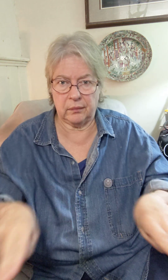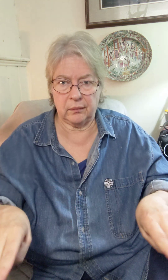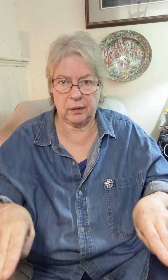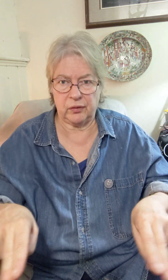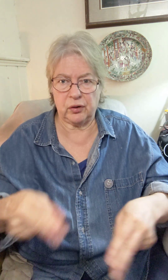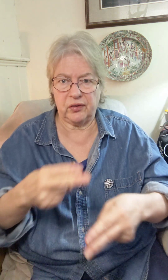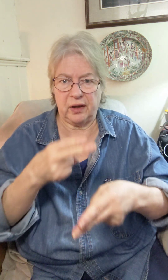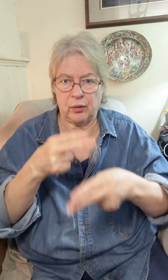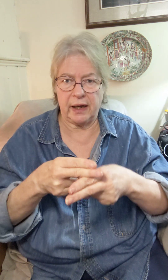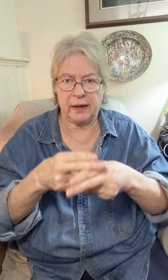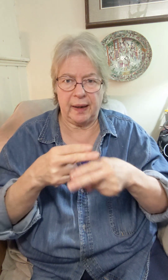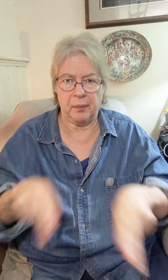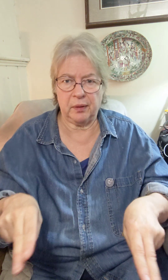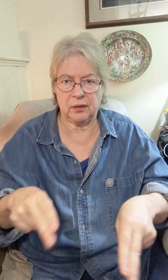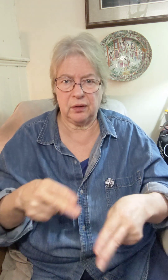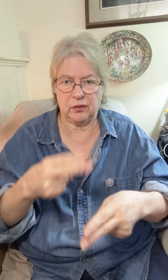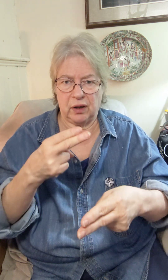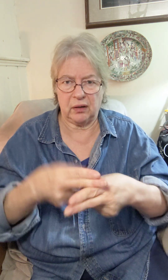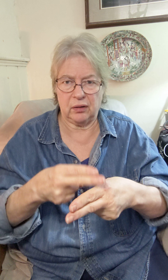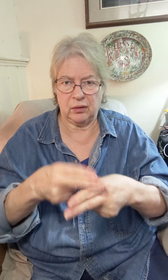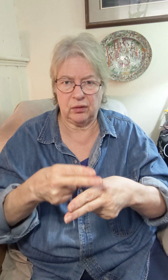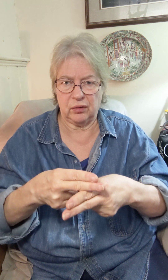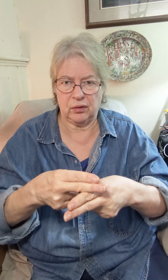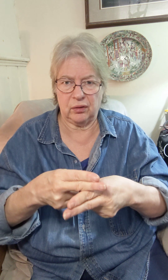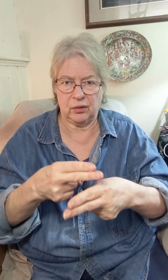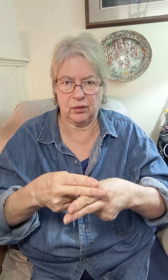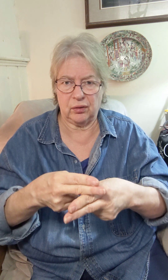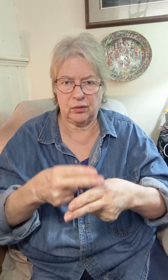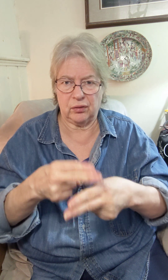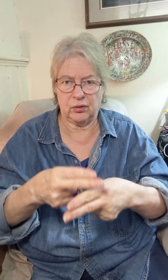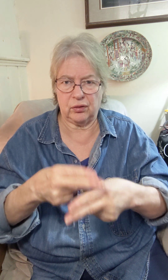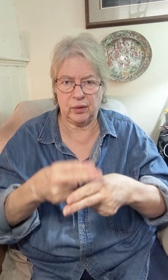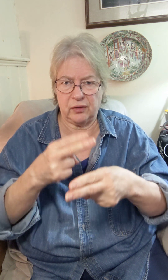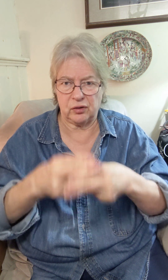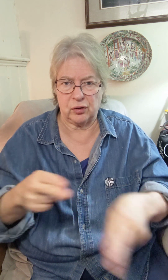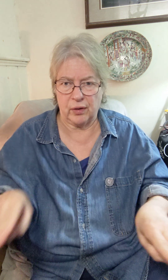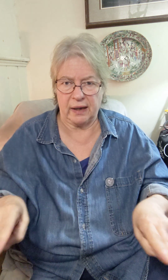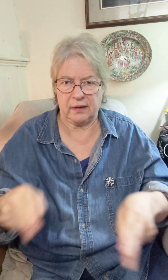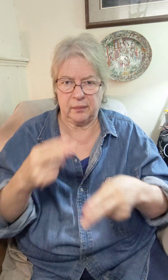I was say crack a name. You've got your 2 eggs and you're cracking them.